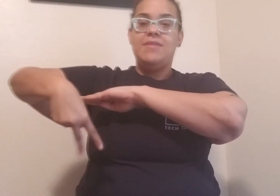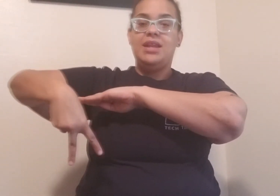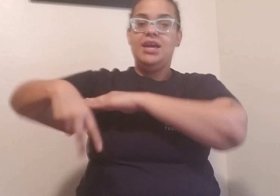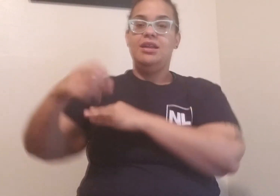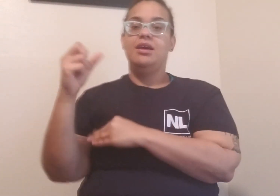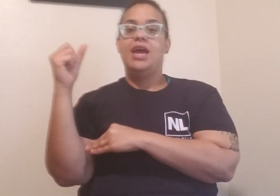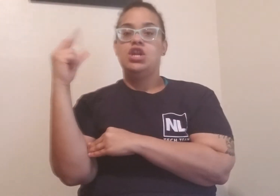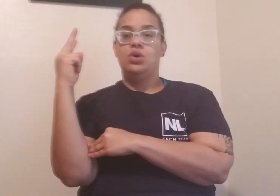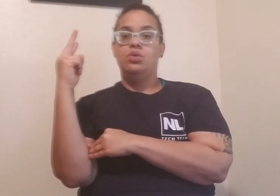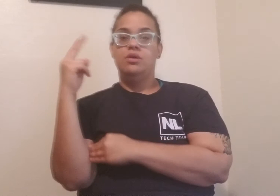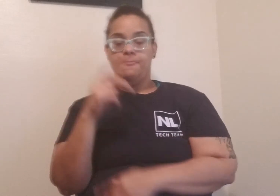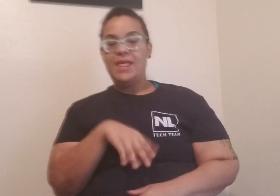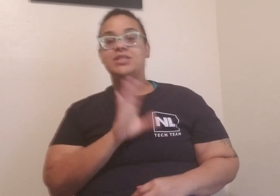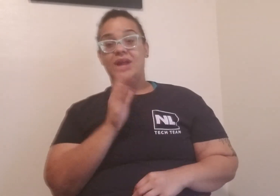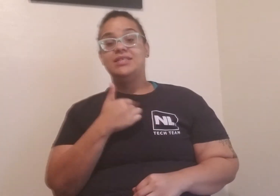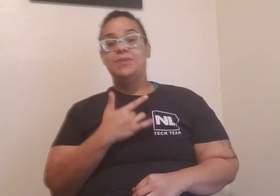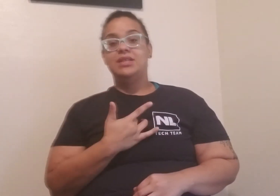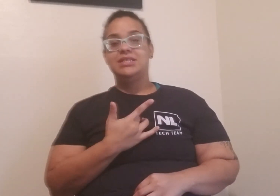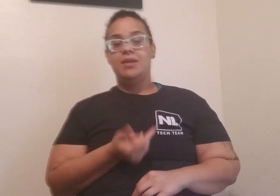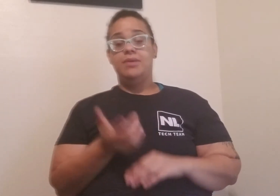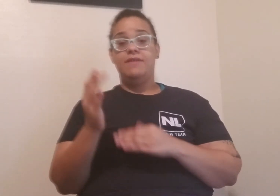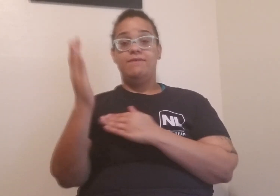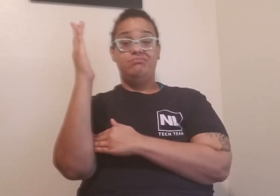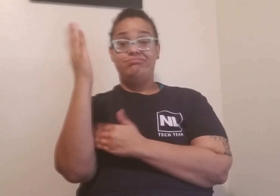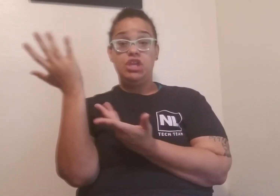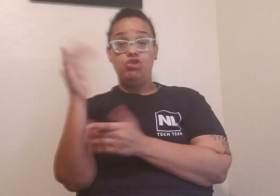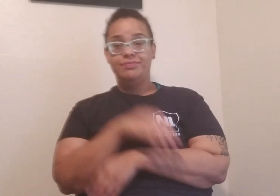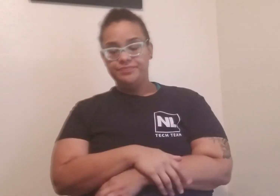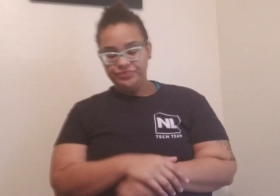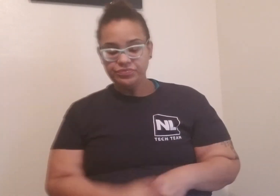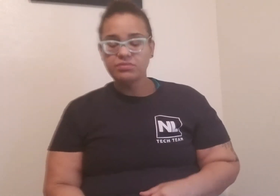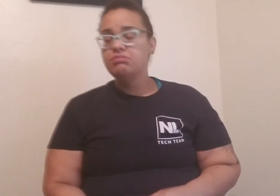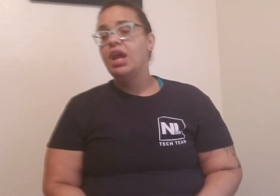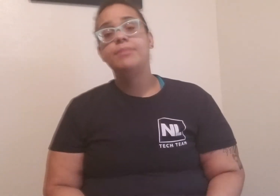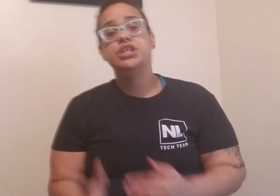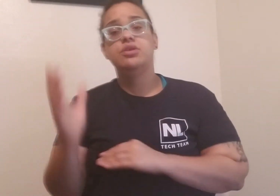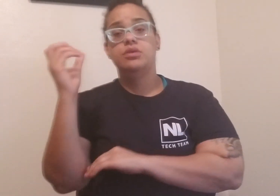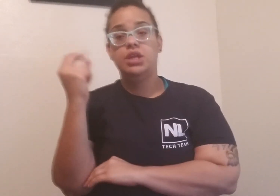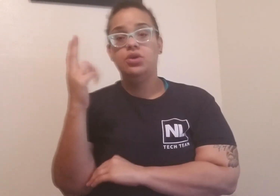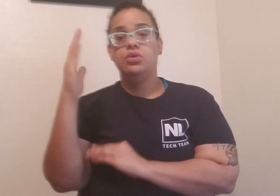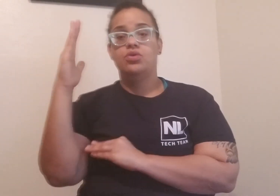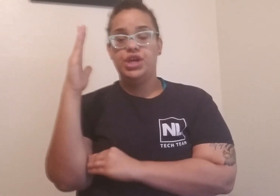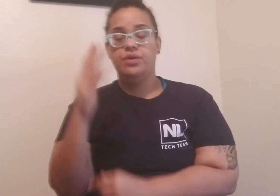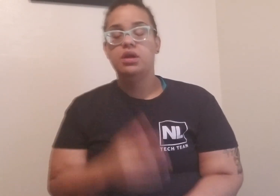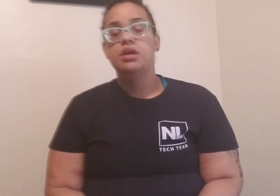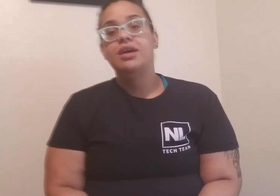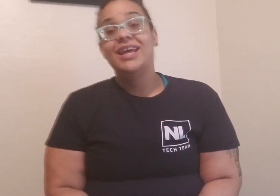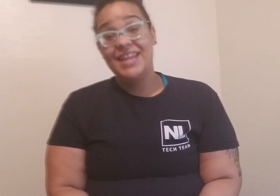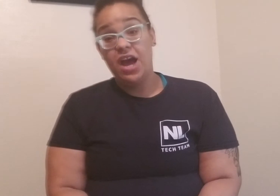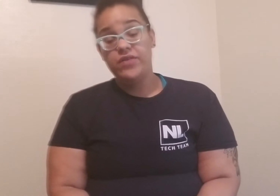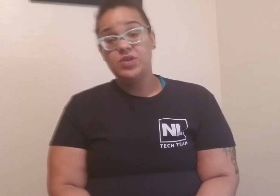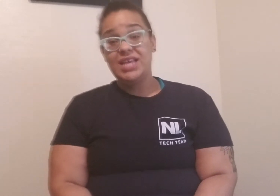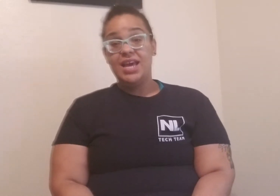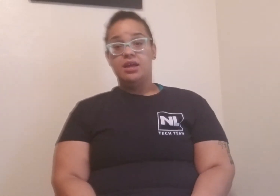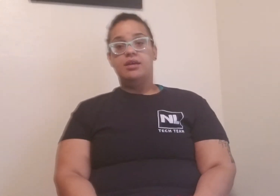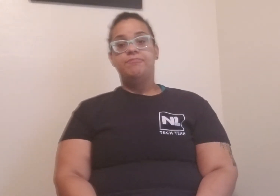midnight and noon. That's what I typically sign. But if noon, up to you. Noon or noon. Now, if you said